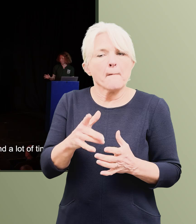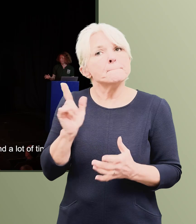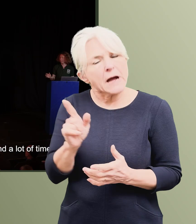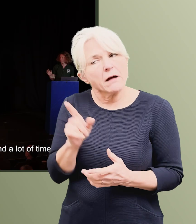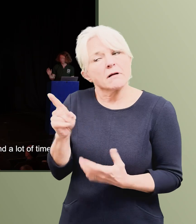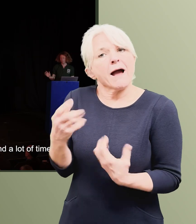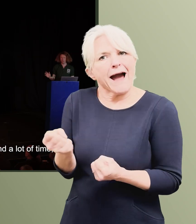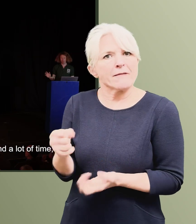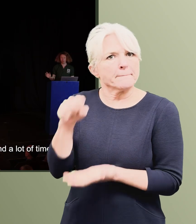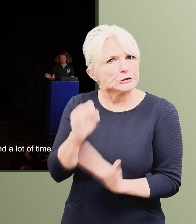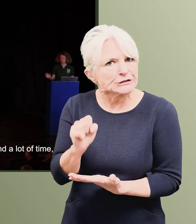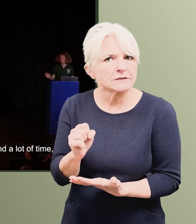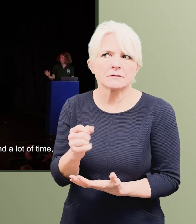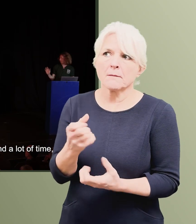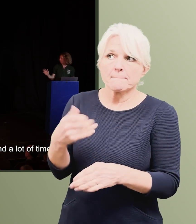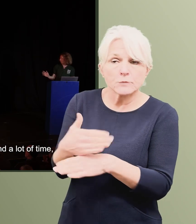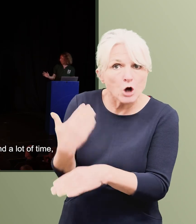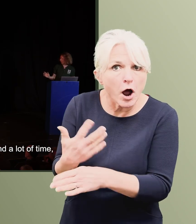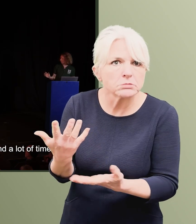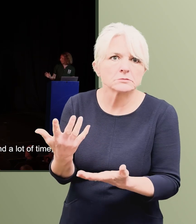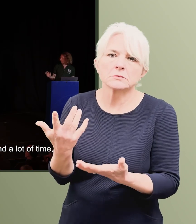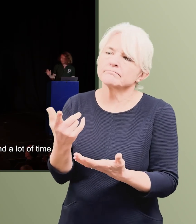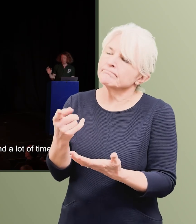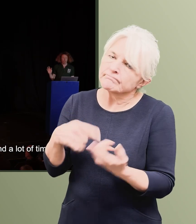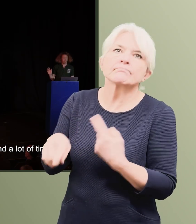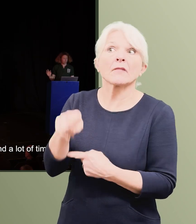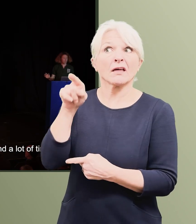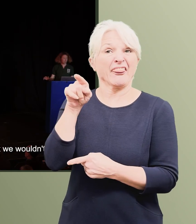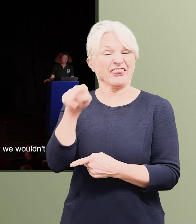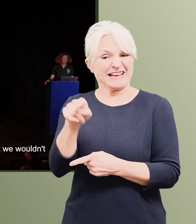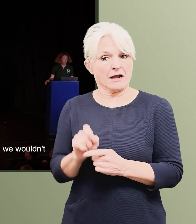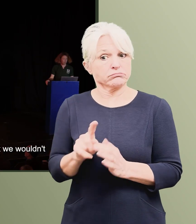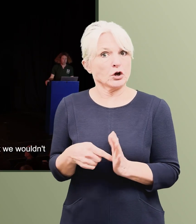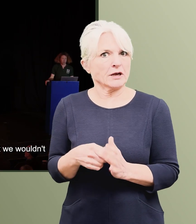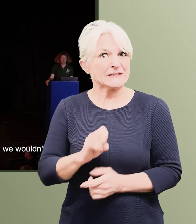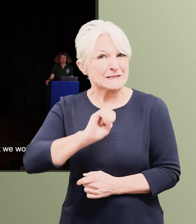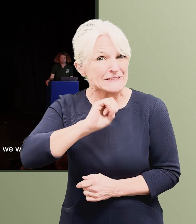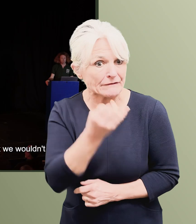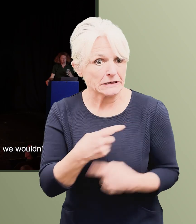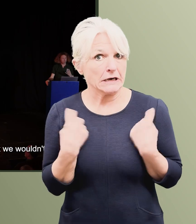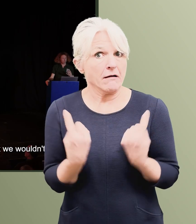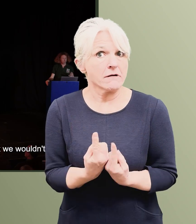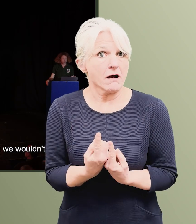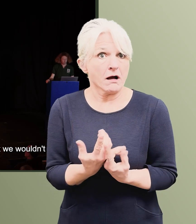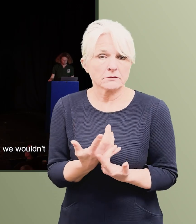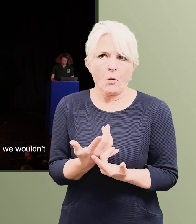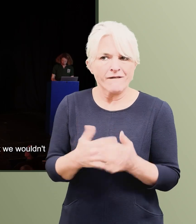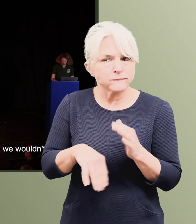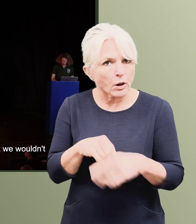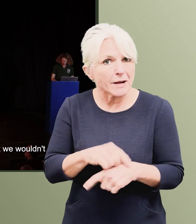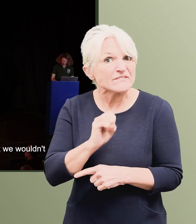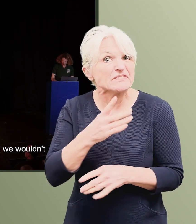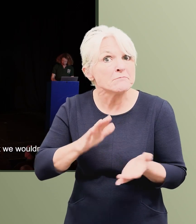on it. That's a lot of money and a lot of time. And it does offer us an opportunity to work at those scales that we